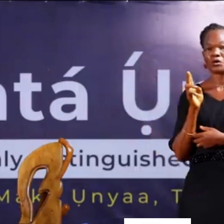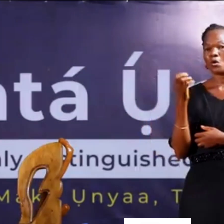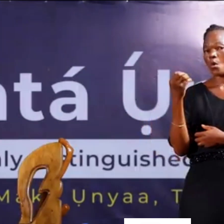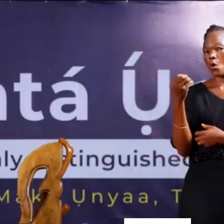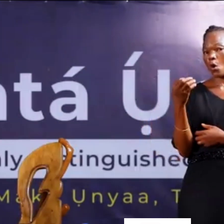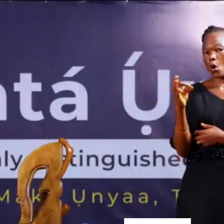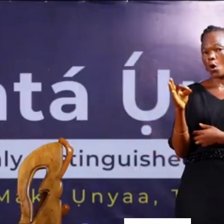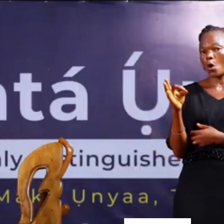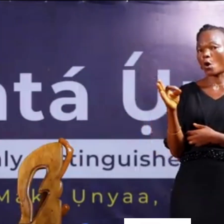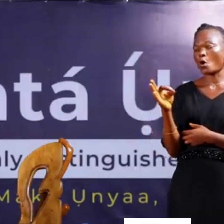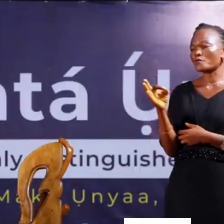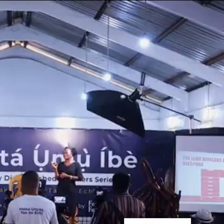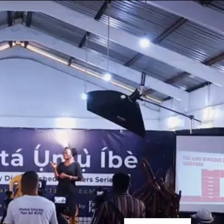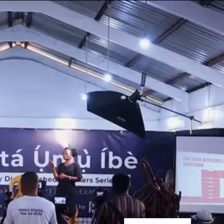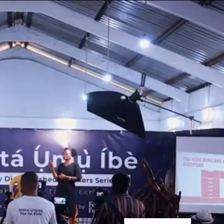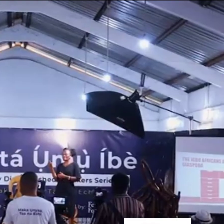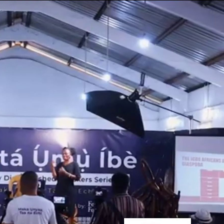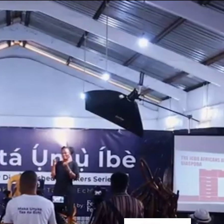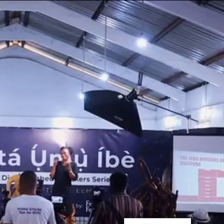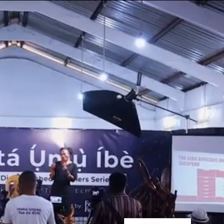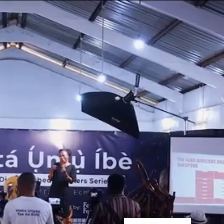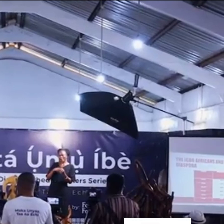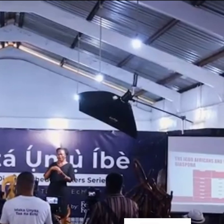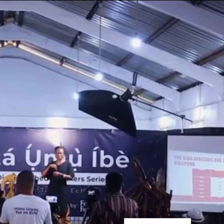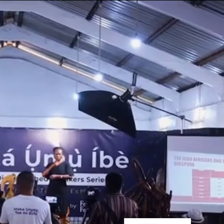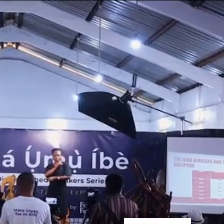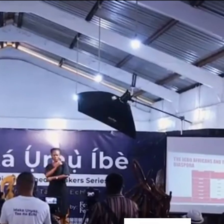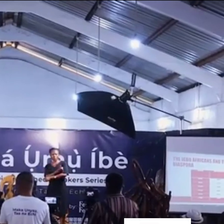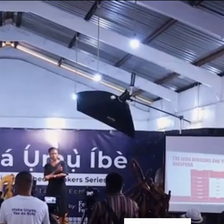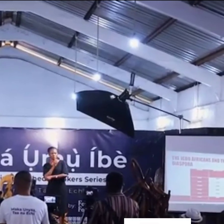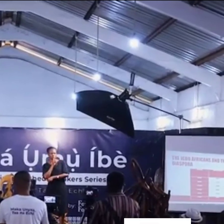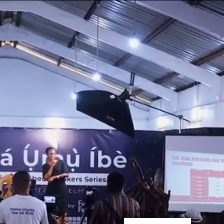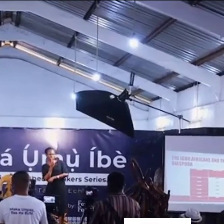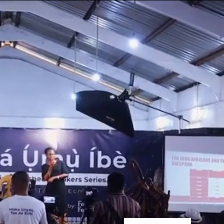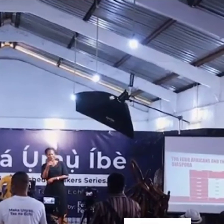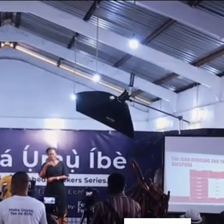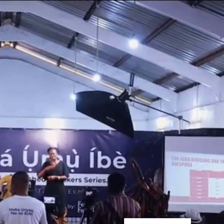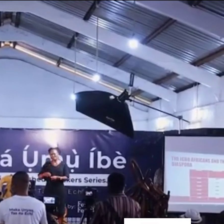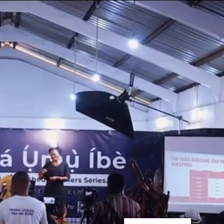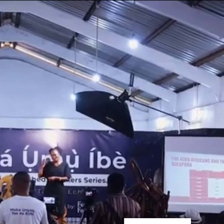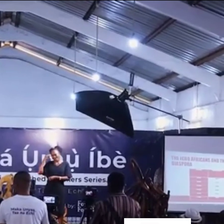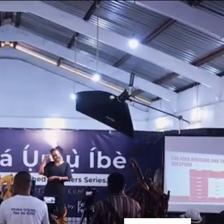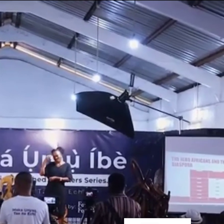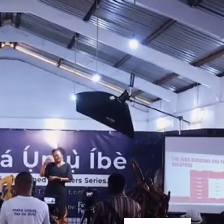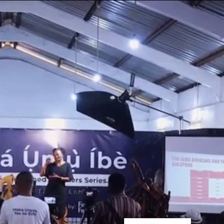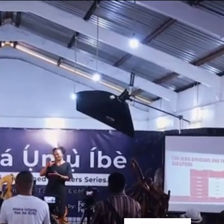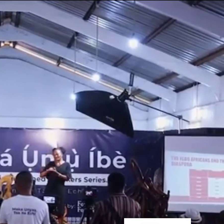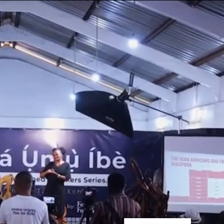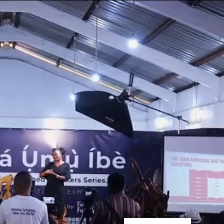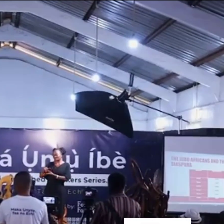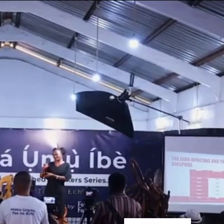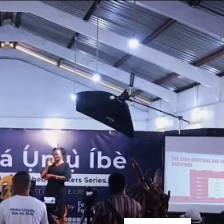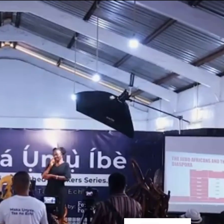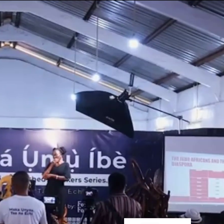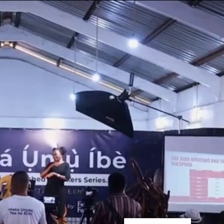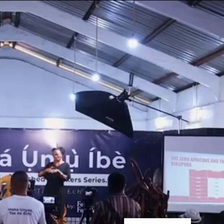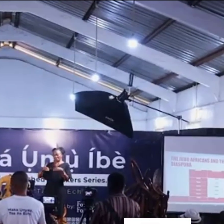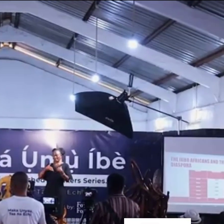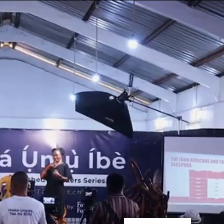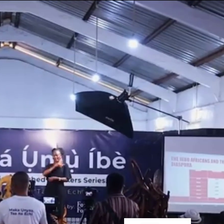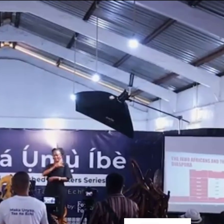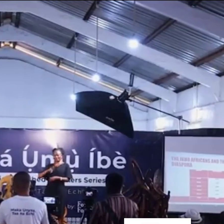of centralized power and authority, right? The idea that Igbo enweze. So